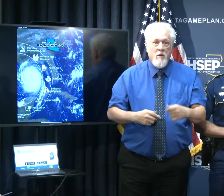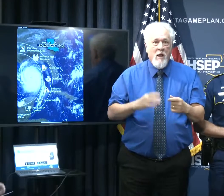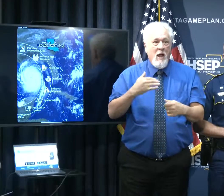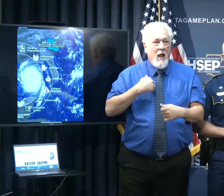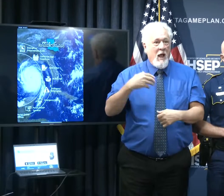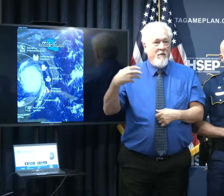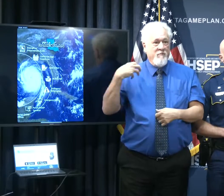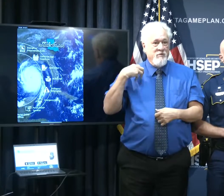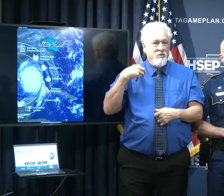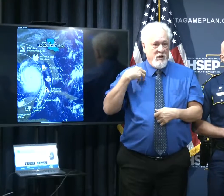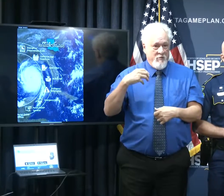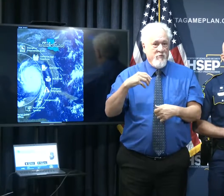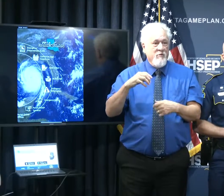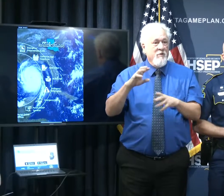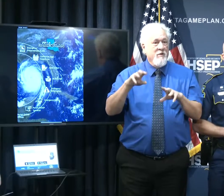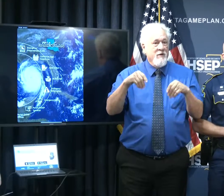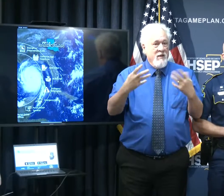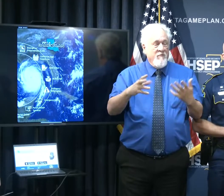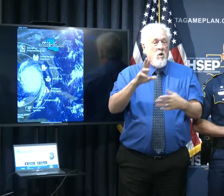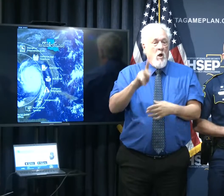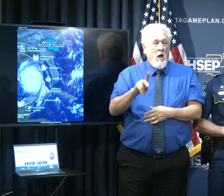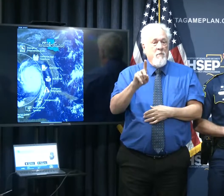have General Freelou give you an update on